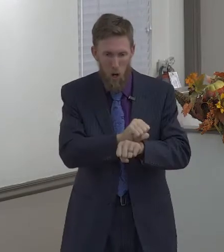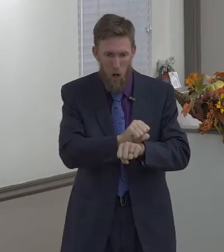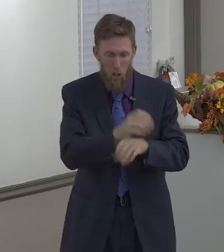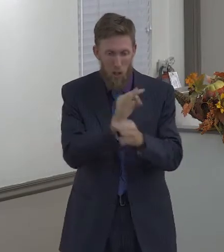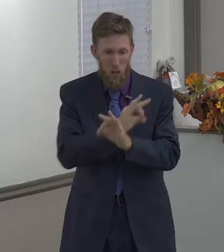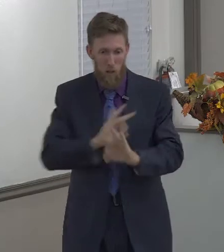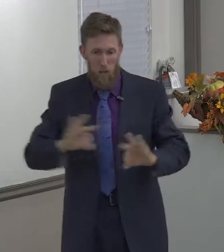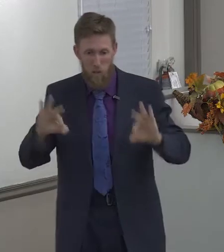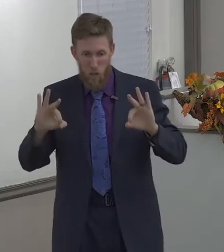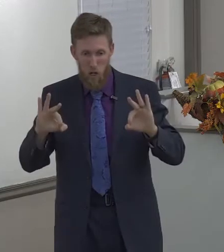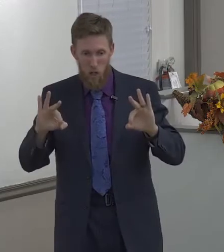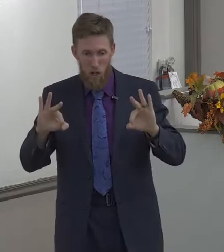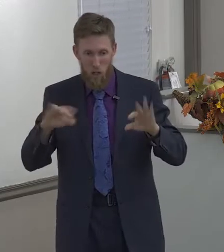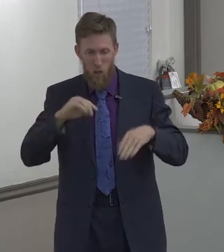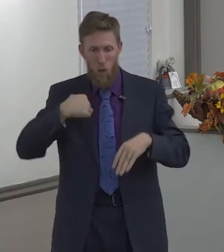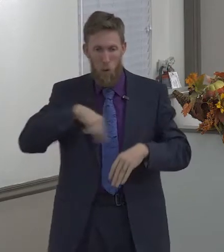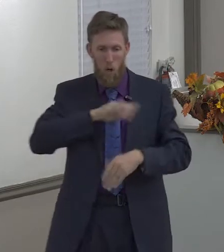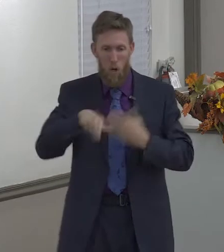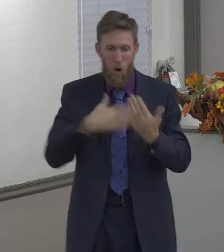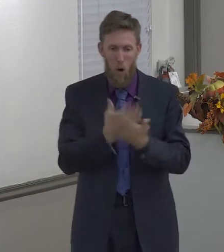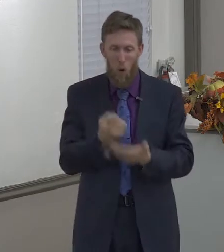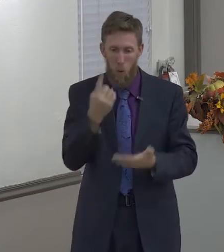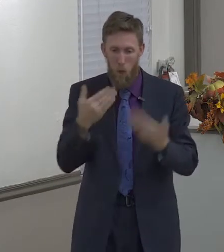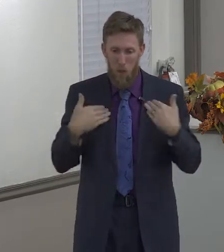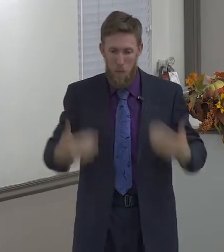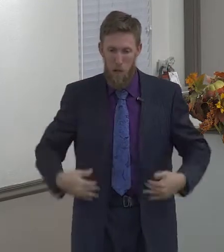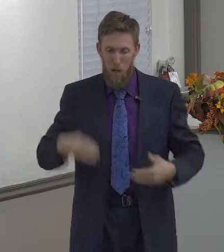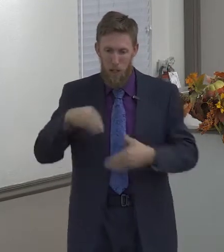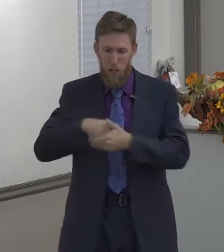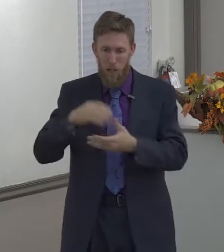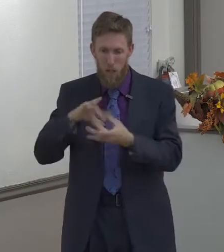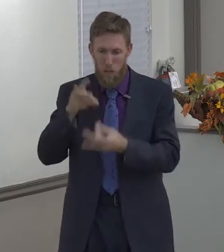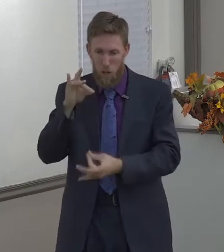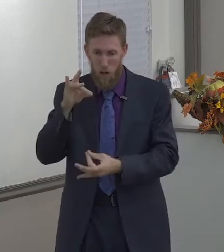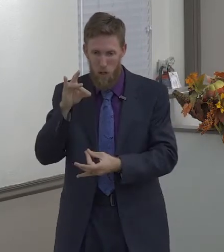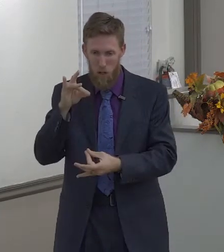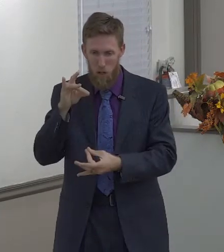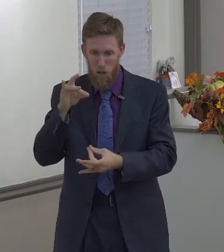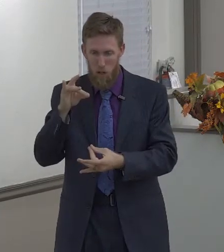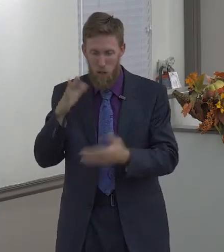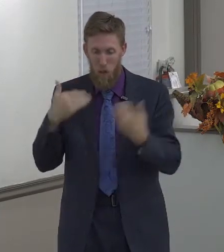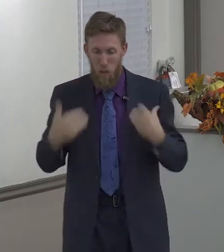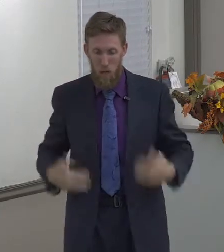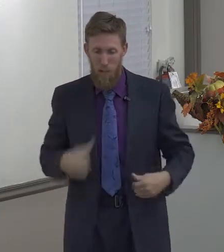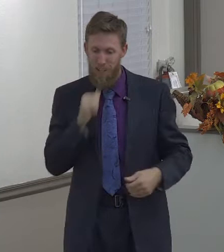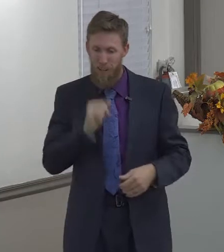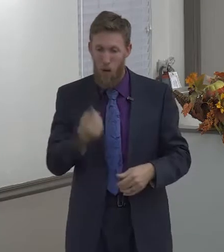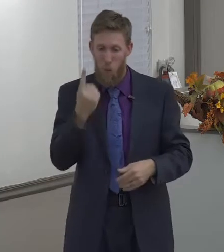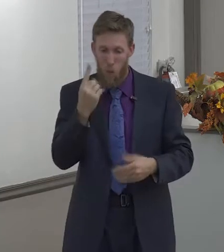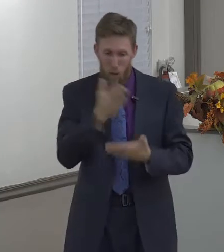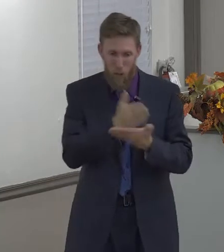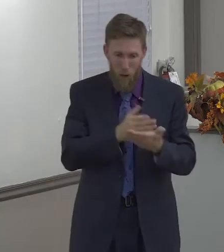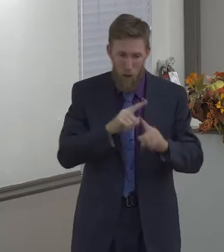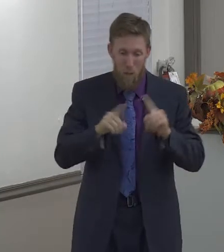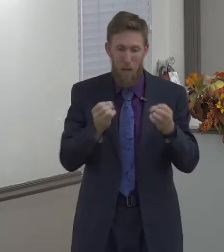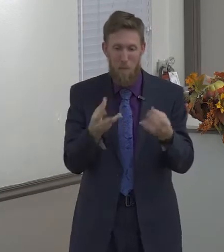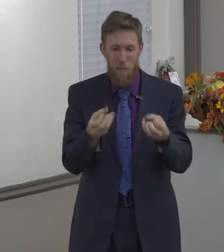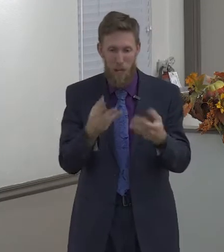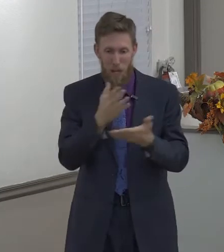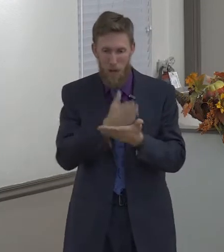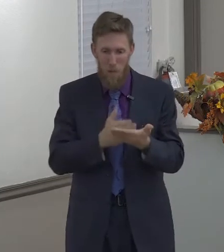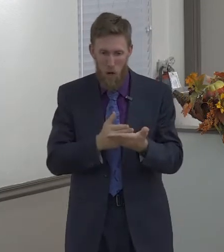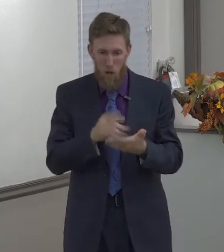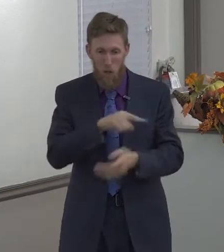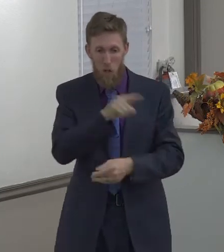ye are the body of Christ, and members in particular." Let's go ahead and go to the Lord in prayer